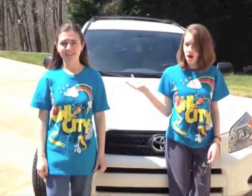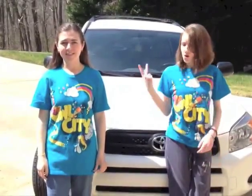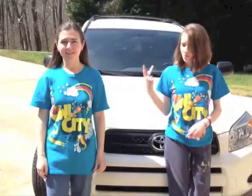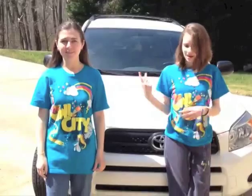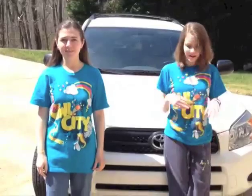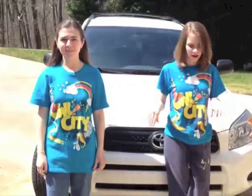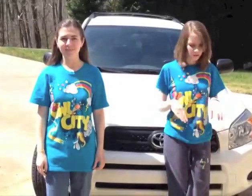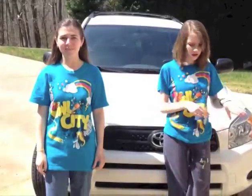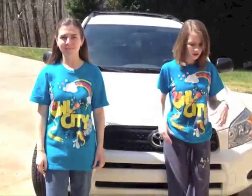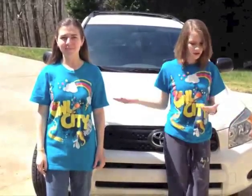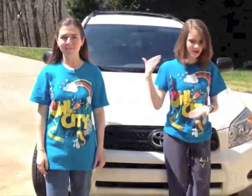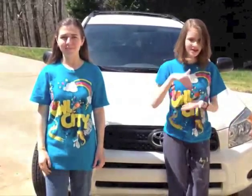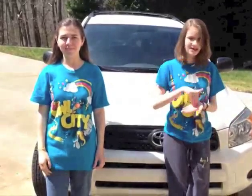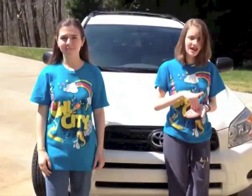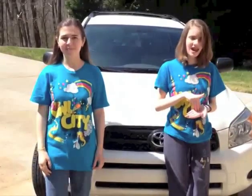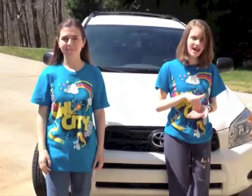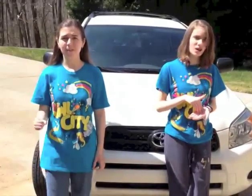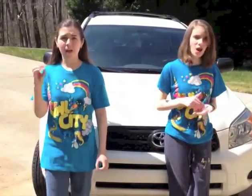then When can we do this again?